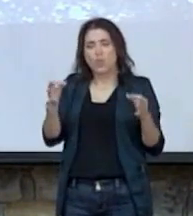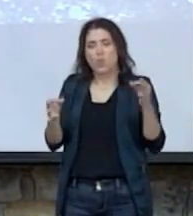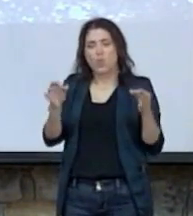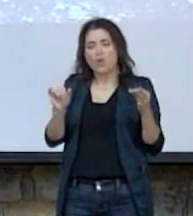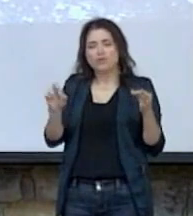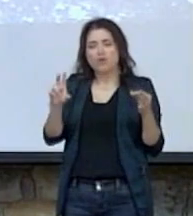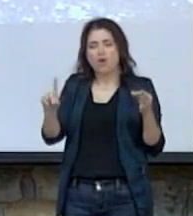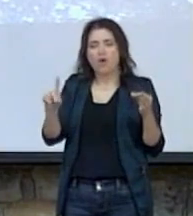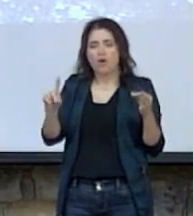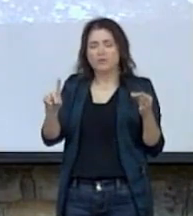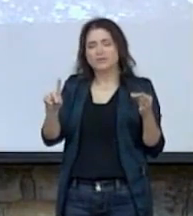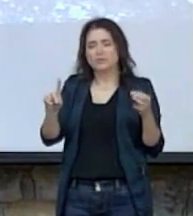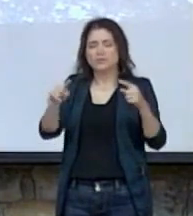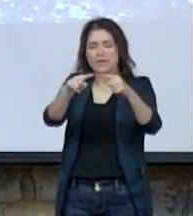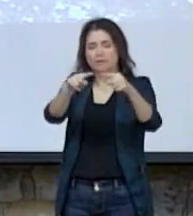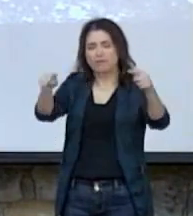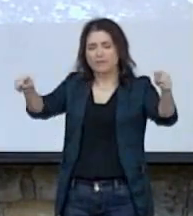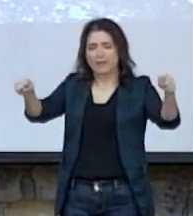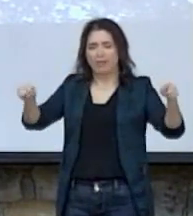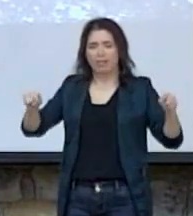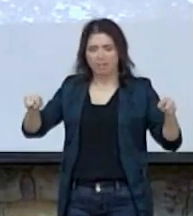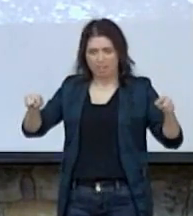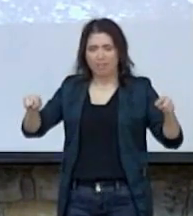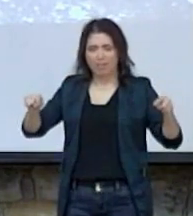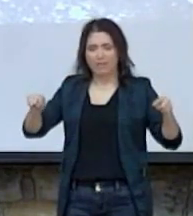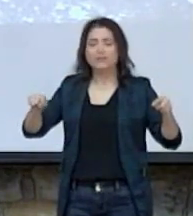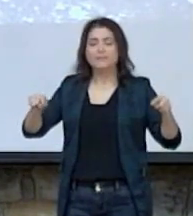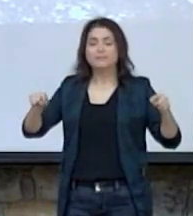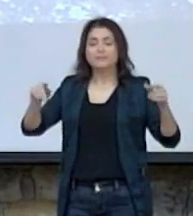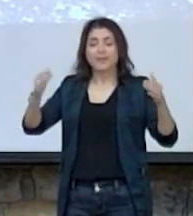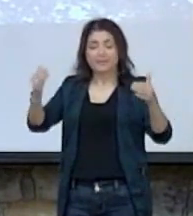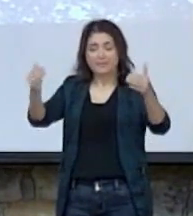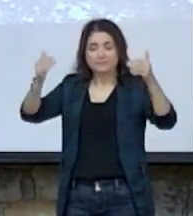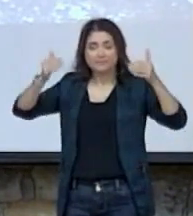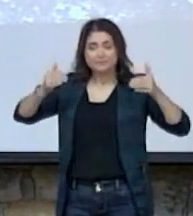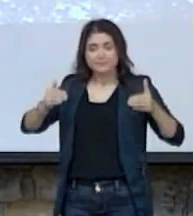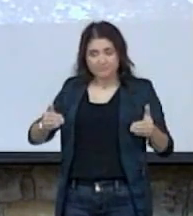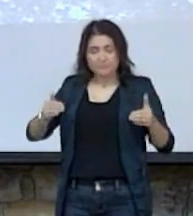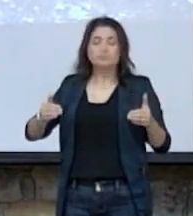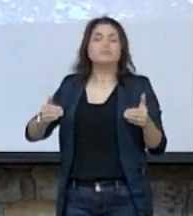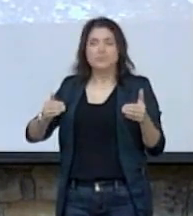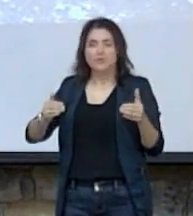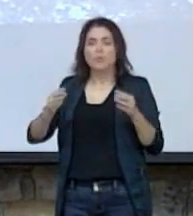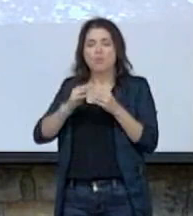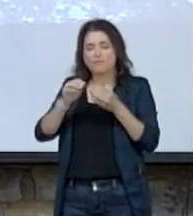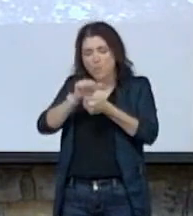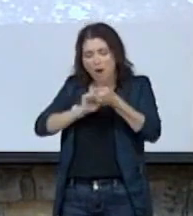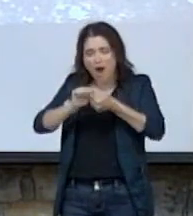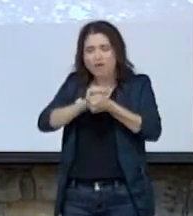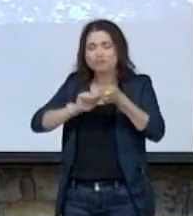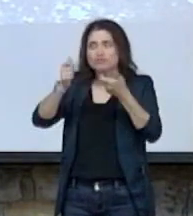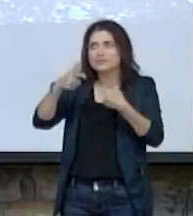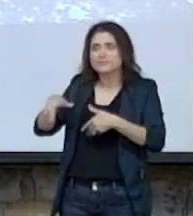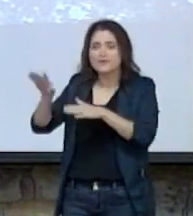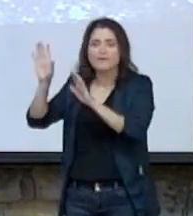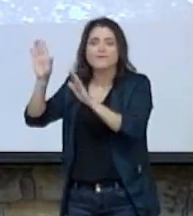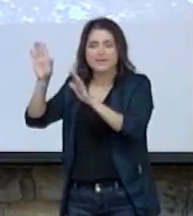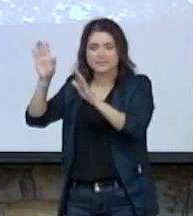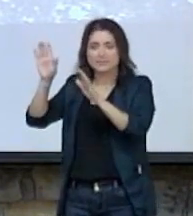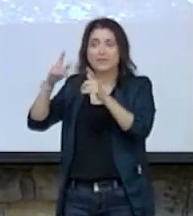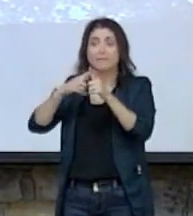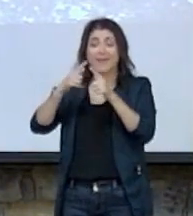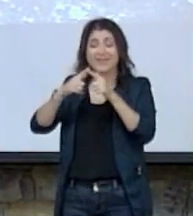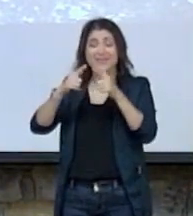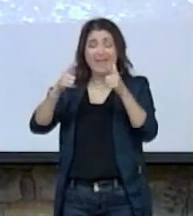shaped kind of rectangularly. And then there would be an inner courtyard that had a place for washing and sacrifice. But then there was